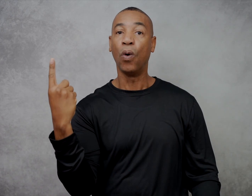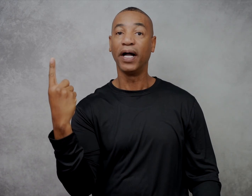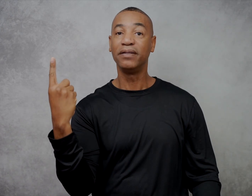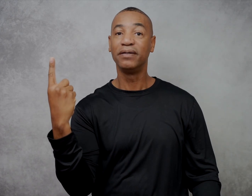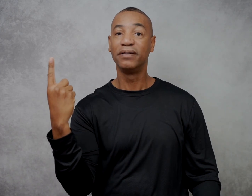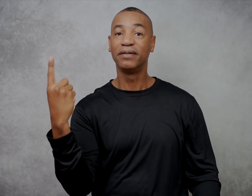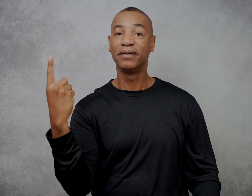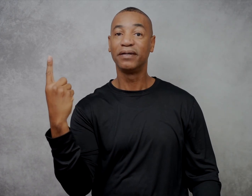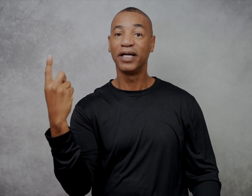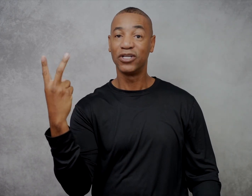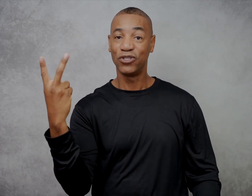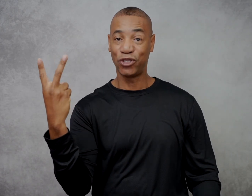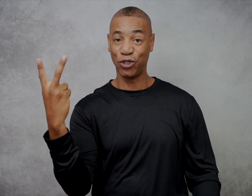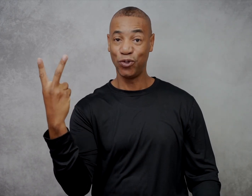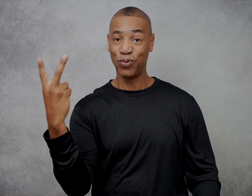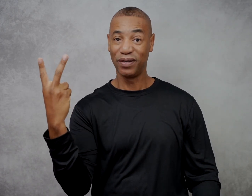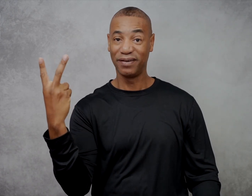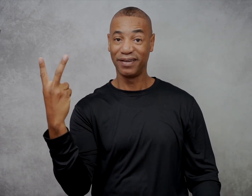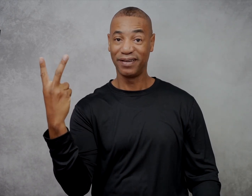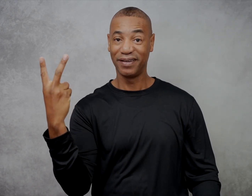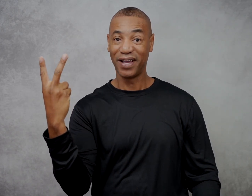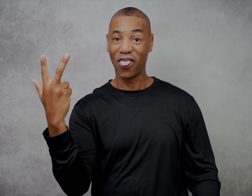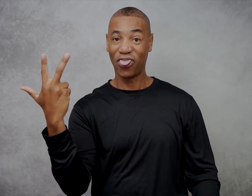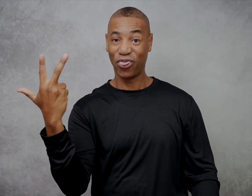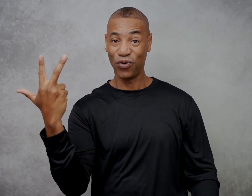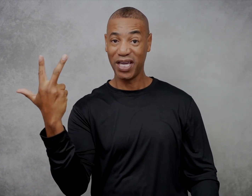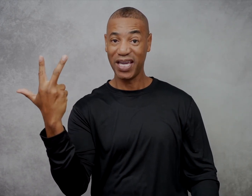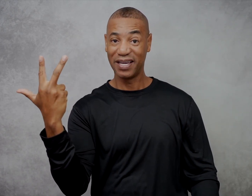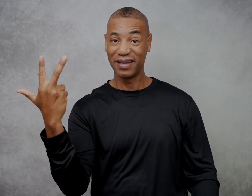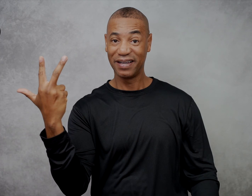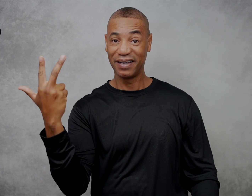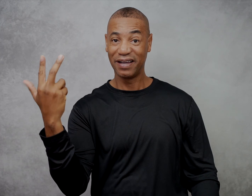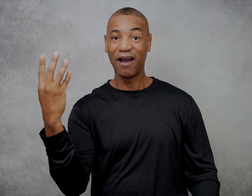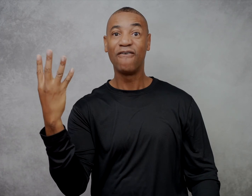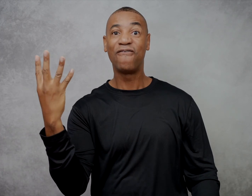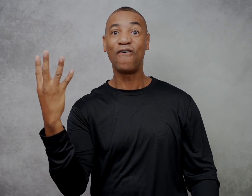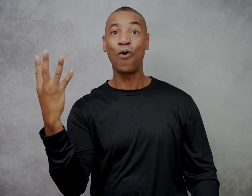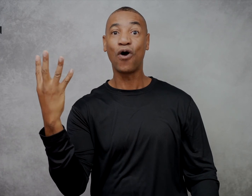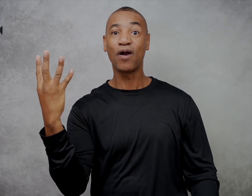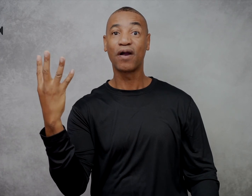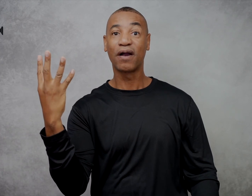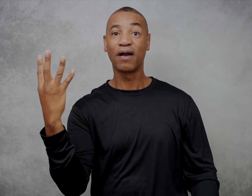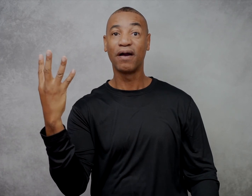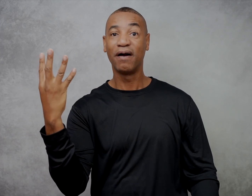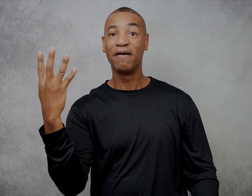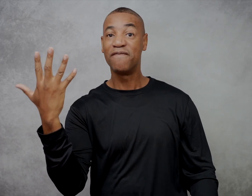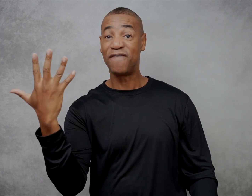1, 2, 3, 4,